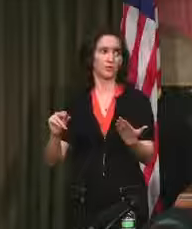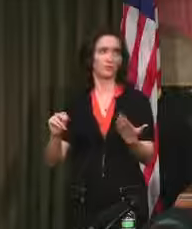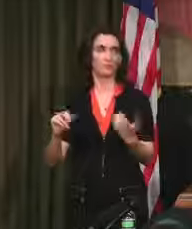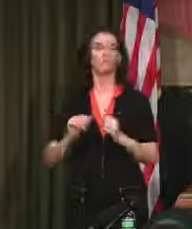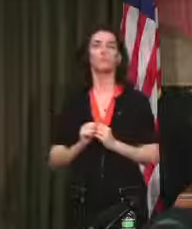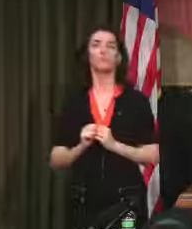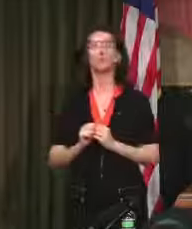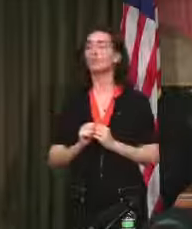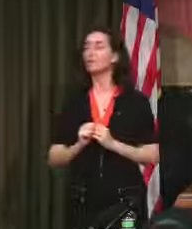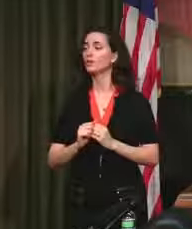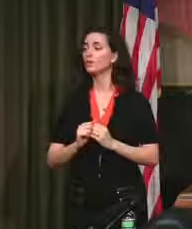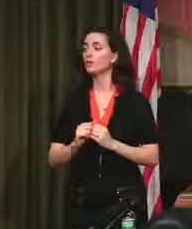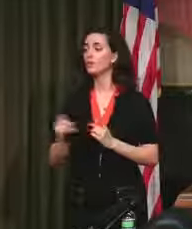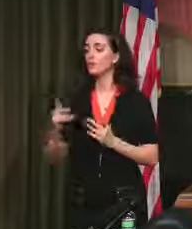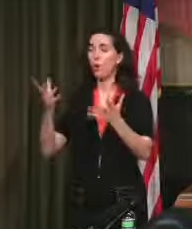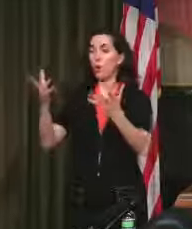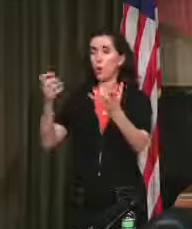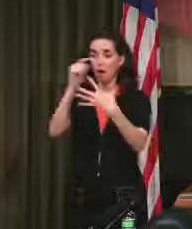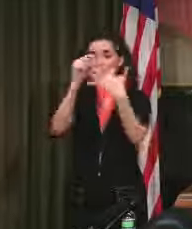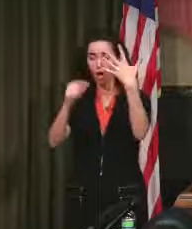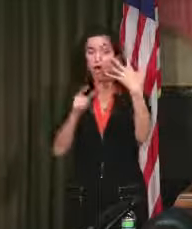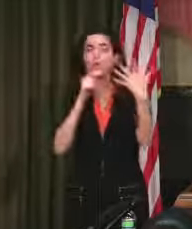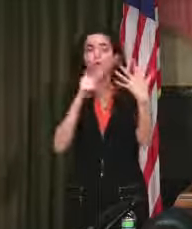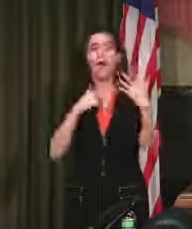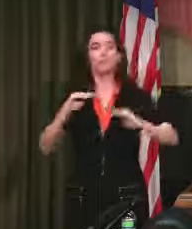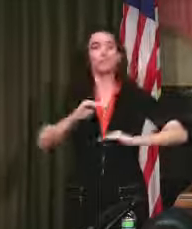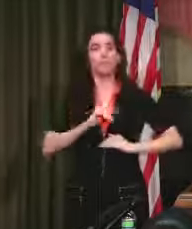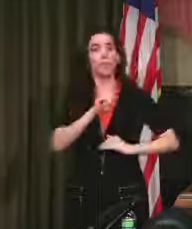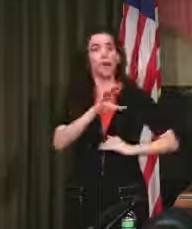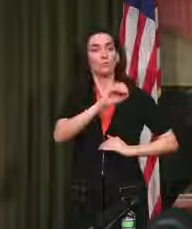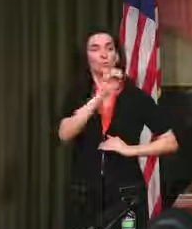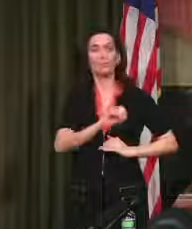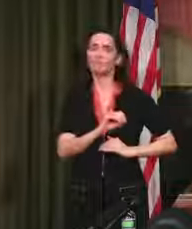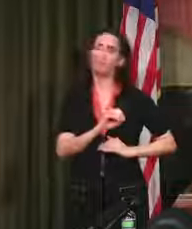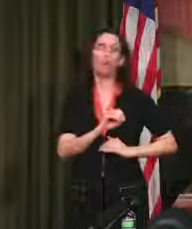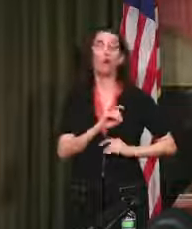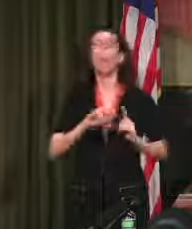Nobody got everything that they was looking for, but everybody got something.